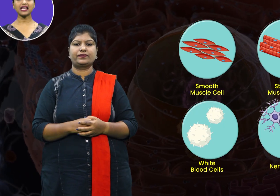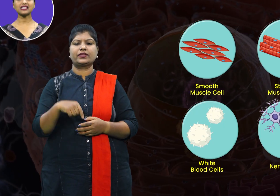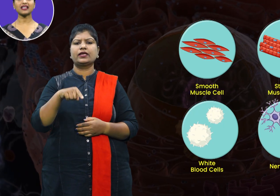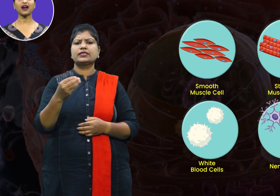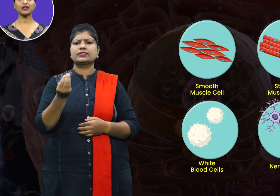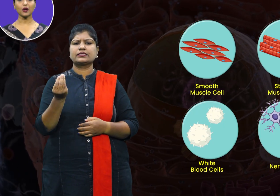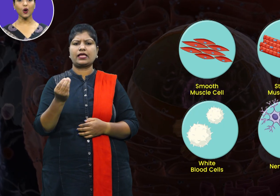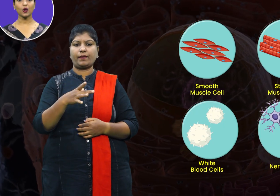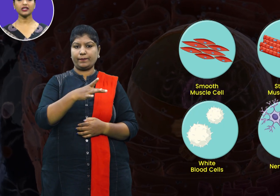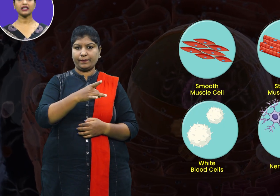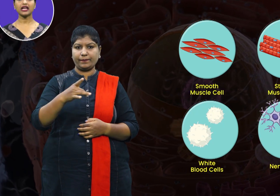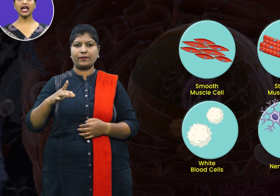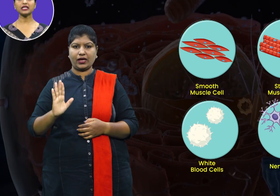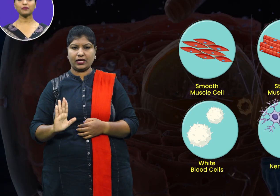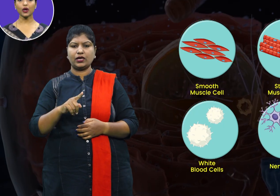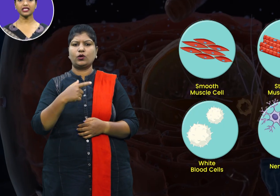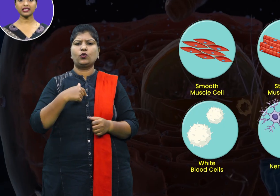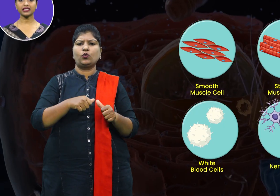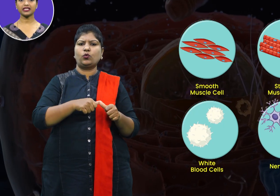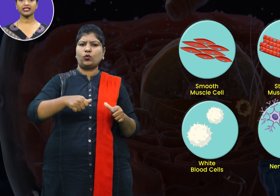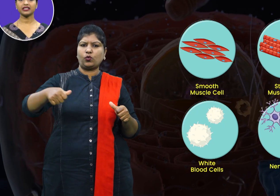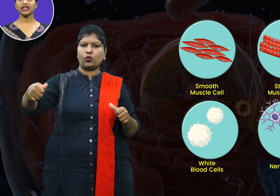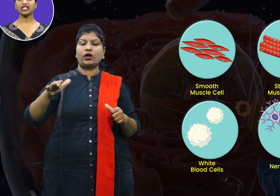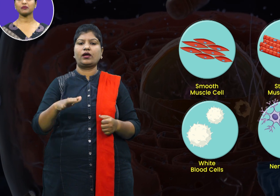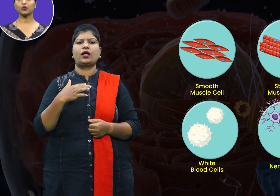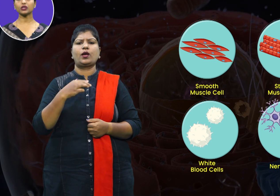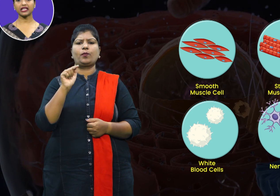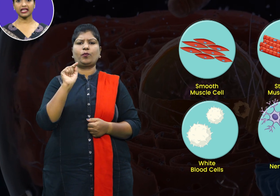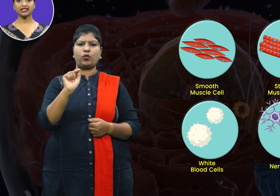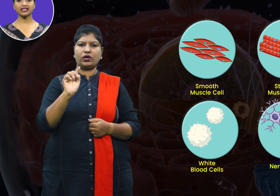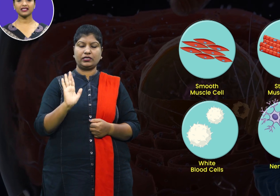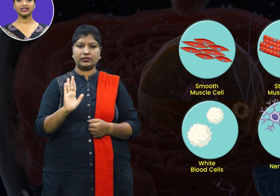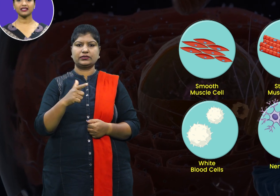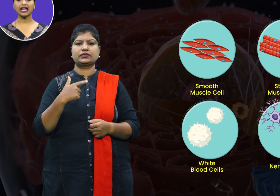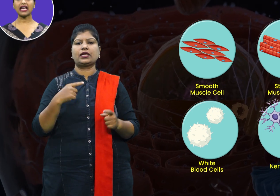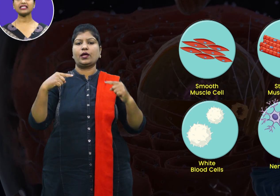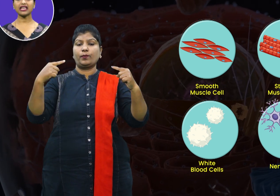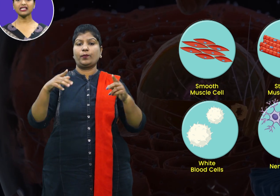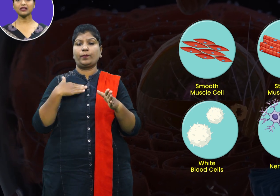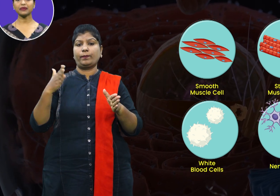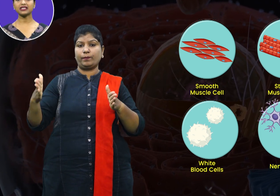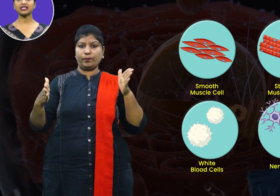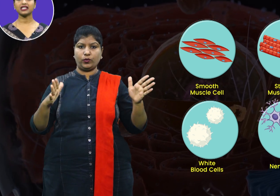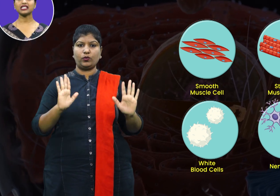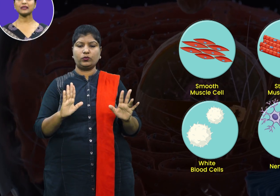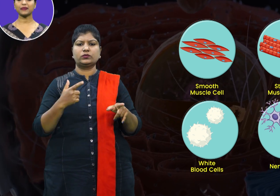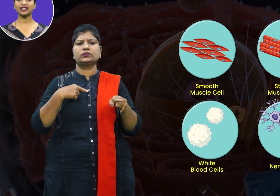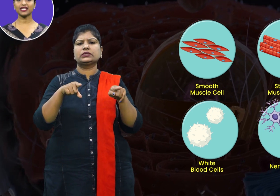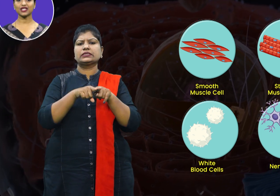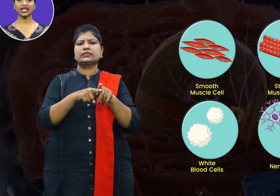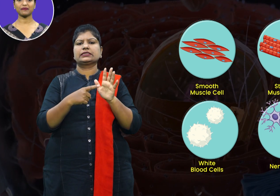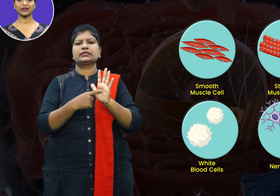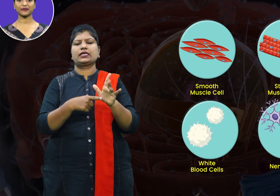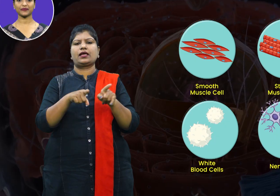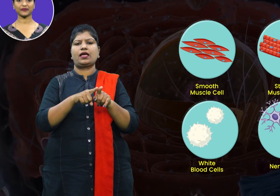Some cells are long and pointed at both ends and exhibit a